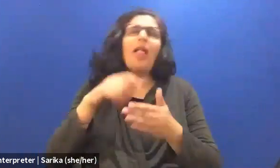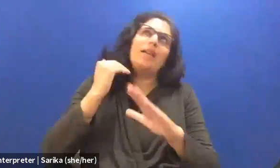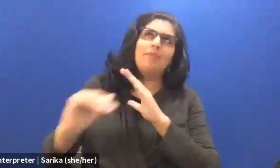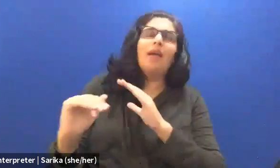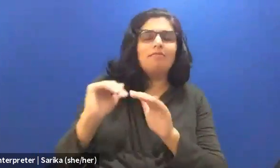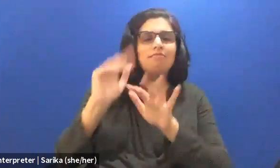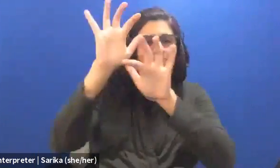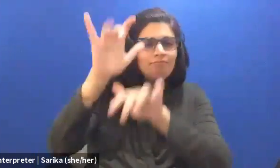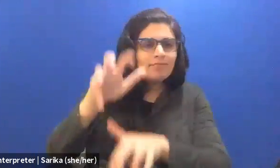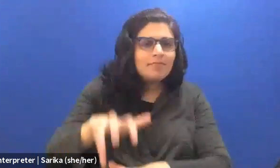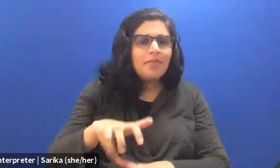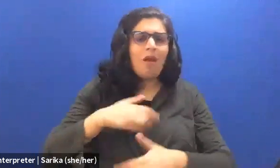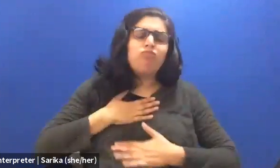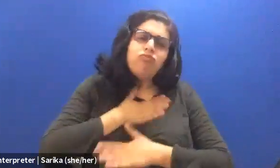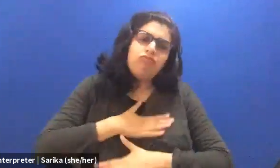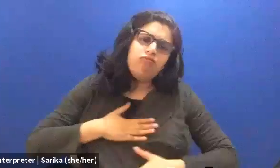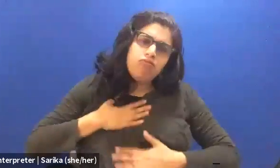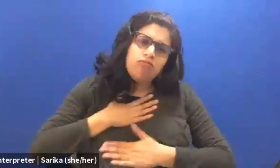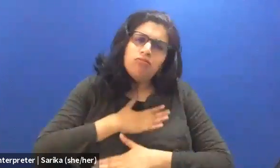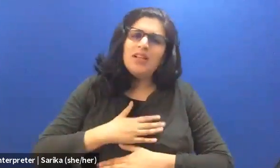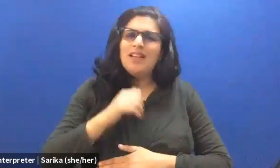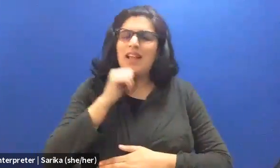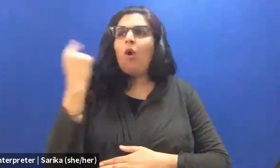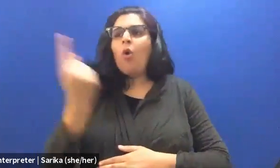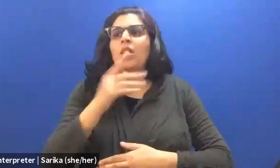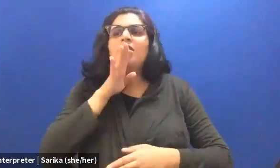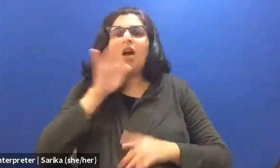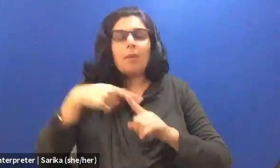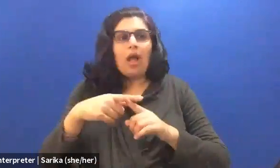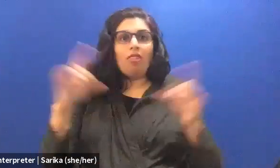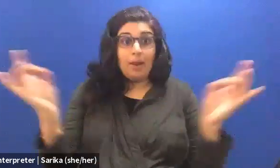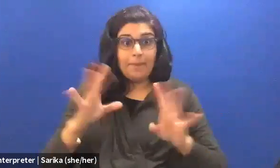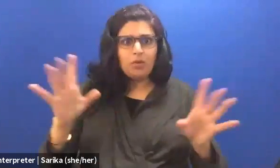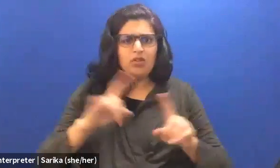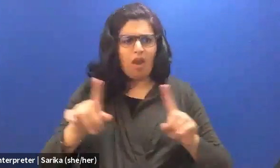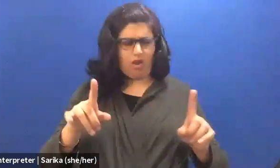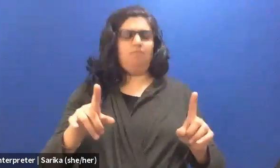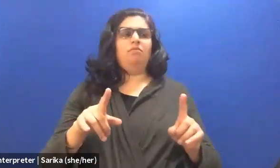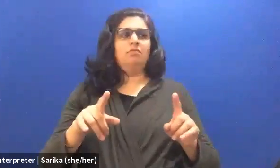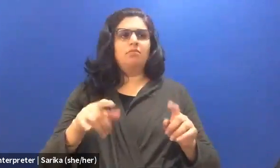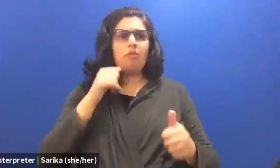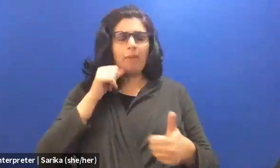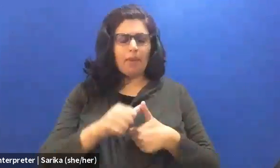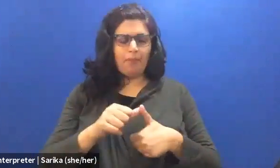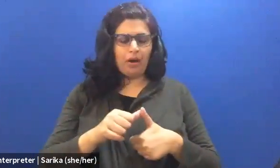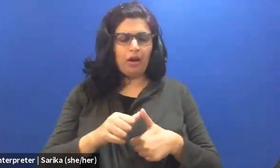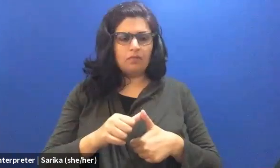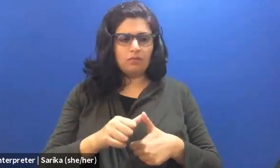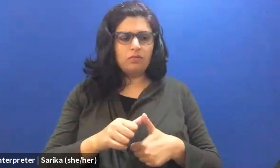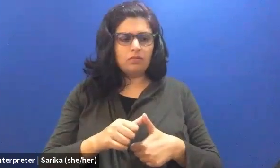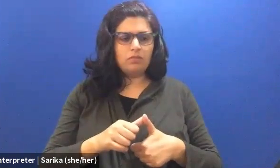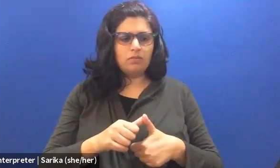about, that I appreciated that she didn't just talk about the abuse, that she talked about,